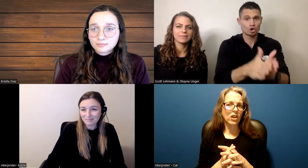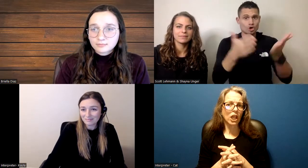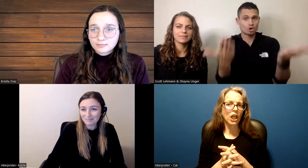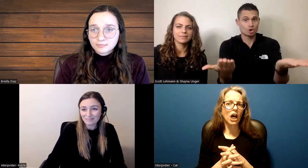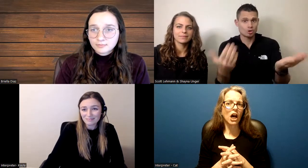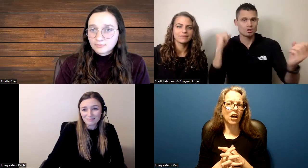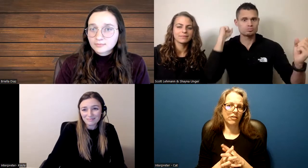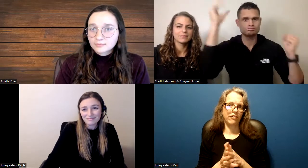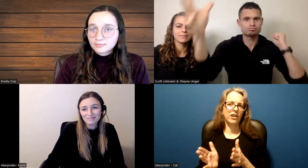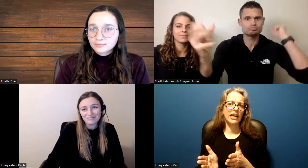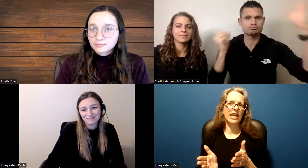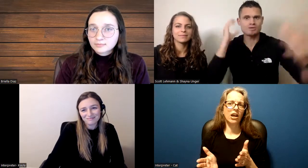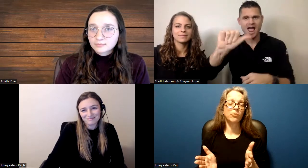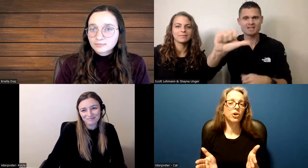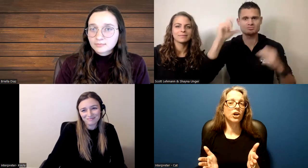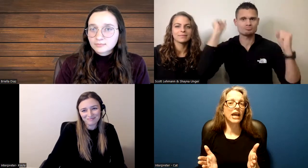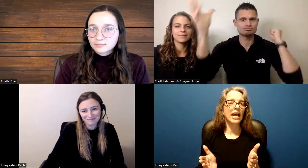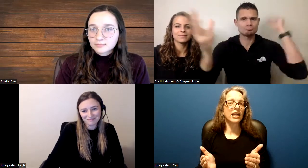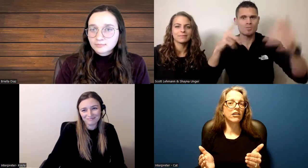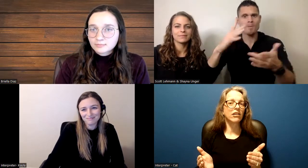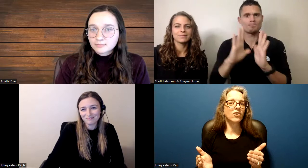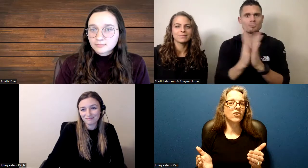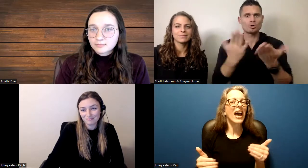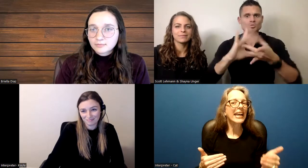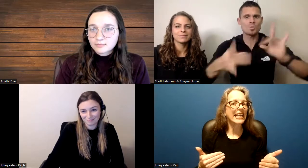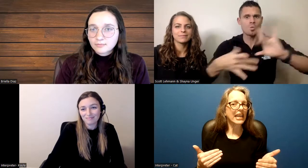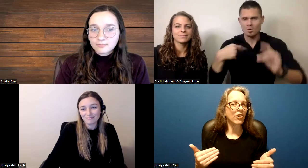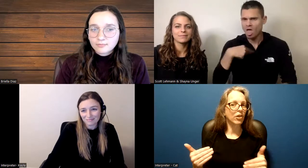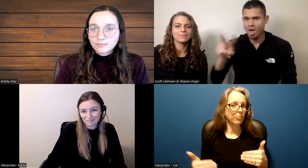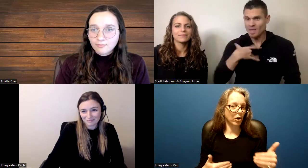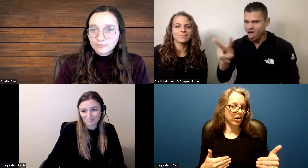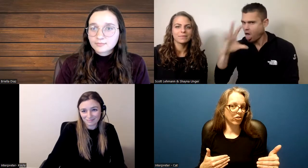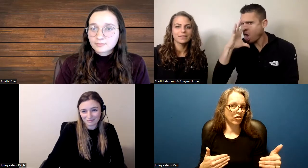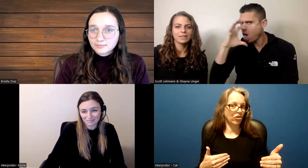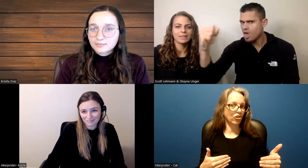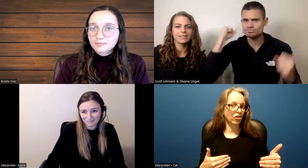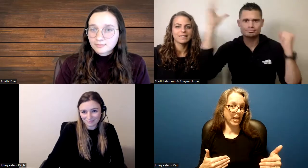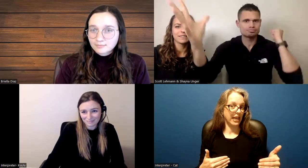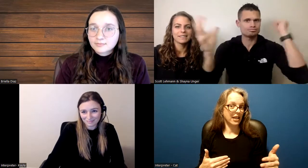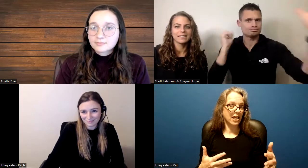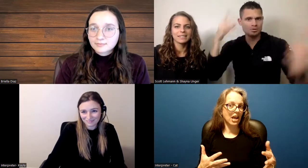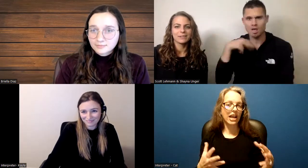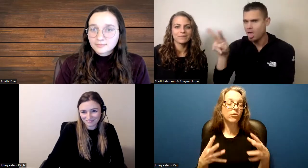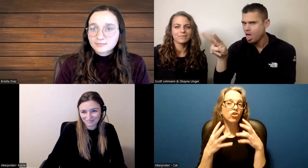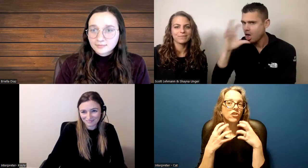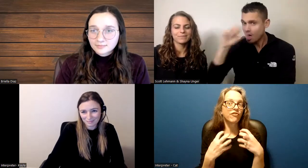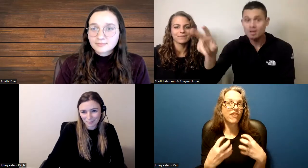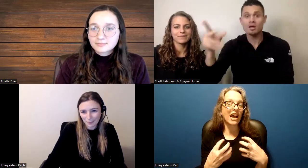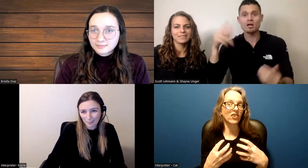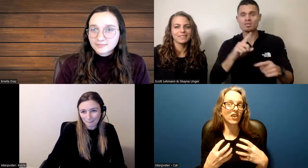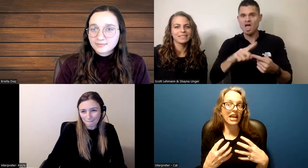parents loved taking out a book and signing the book to me. And it was